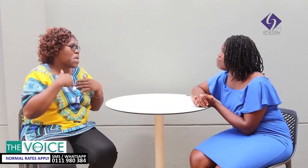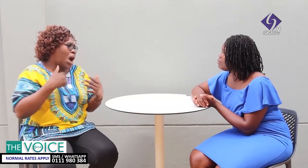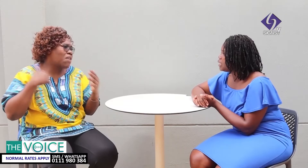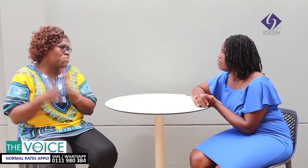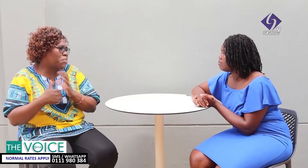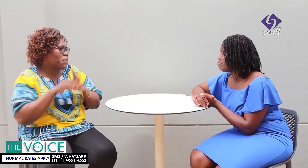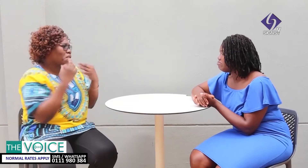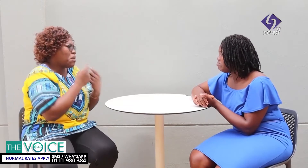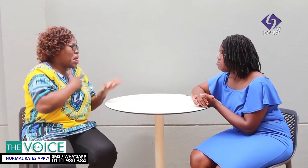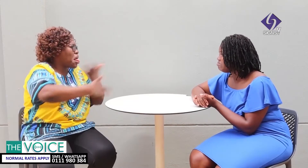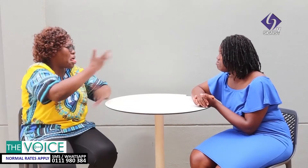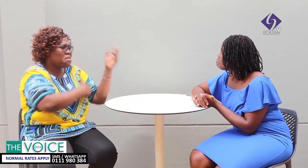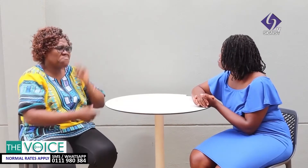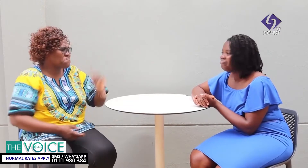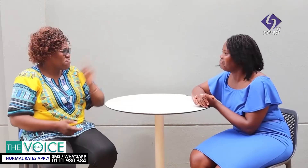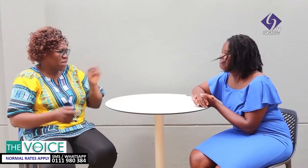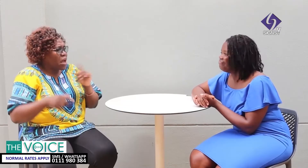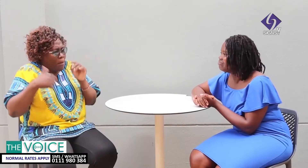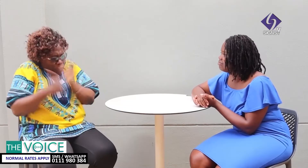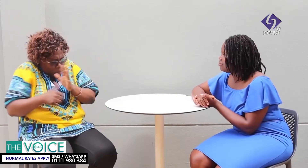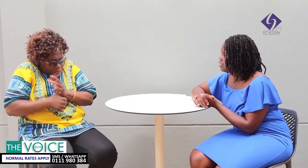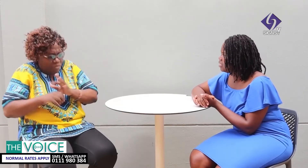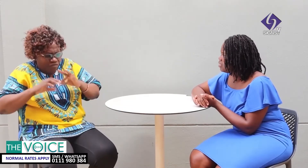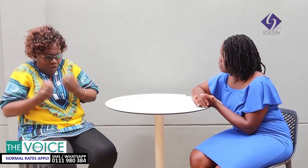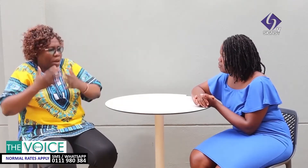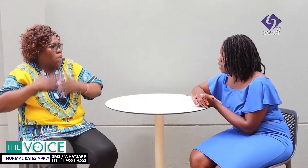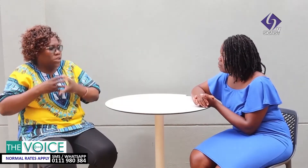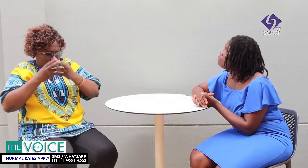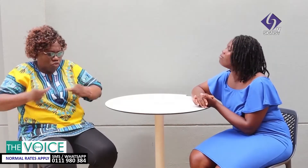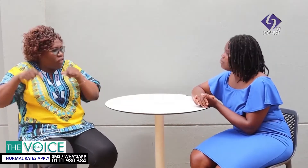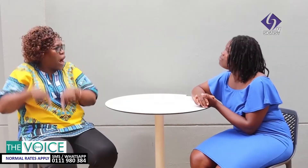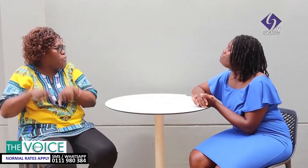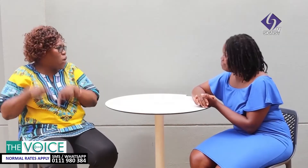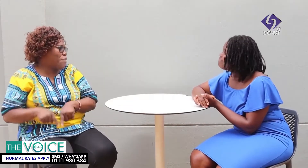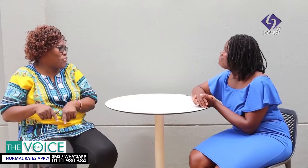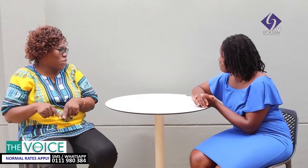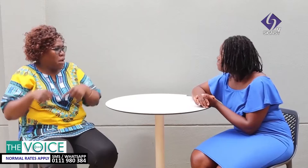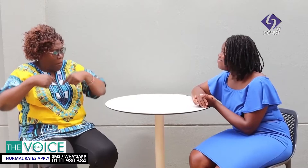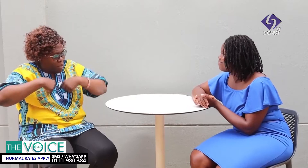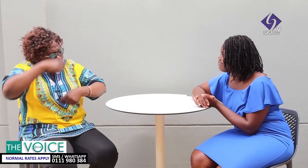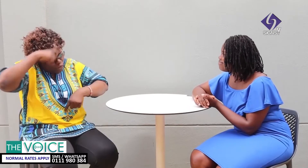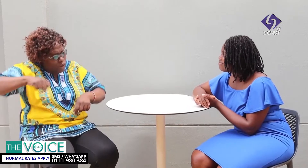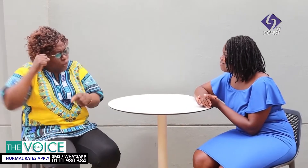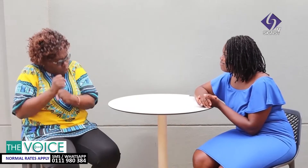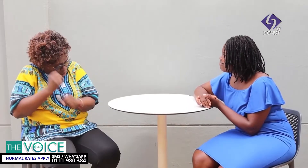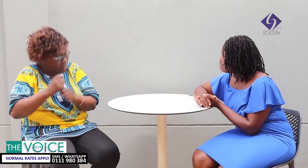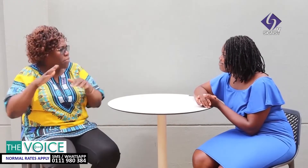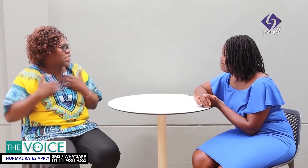above that challenge. If my family thought I couldn't do something, I had to prove that I could. I had to toil, sweat, and work hard to make